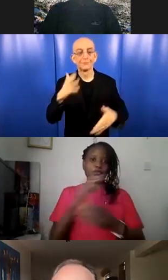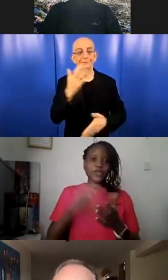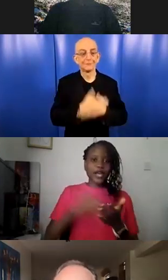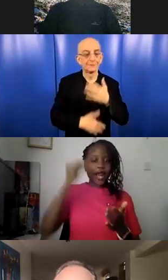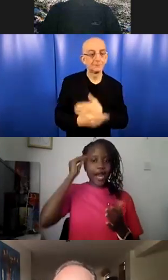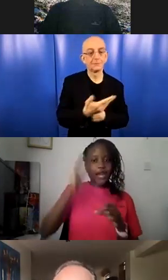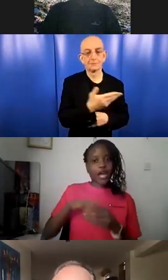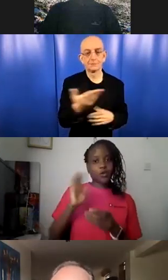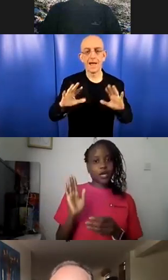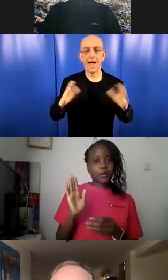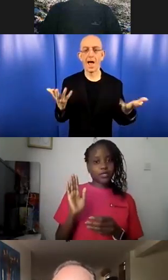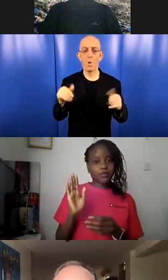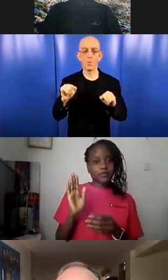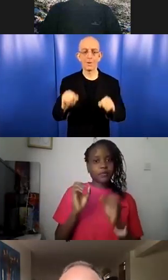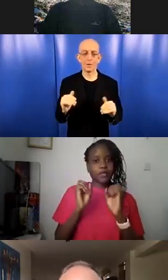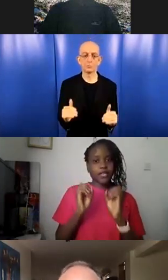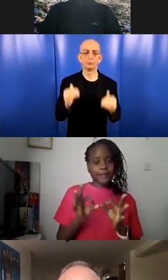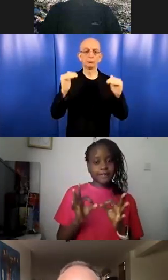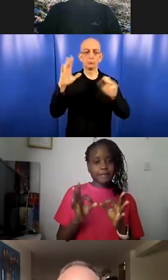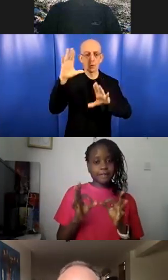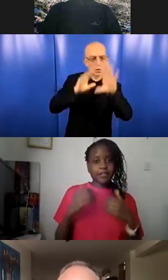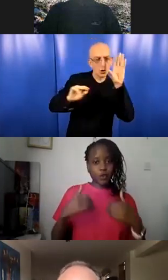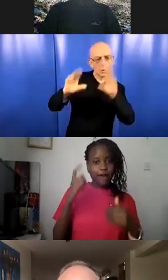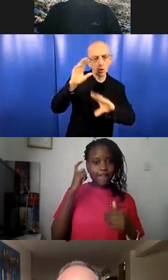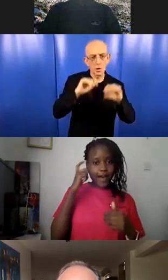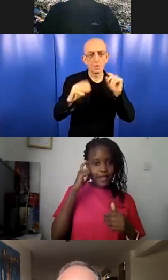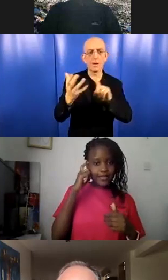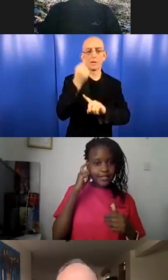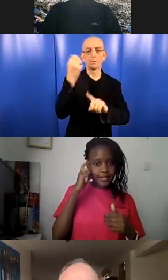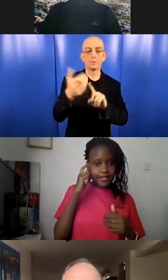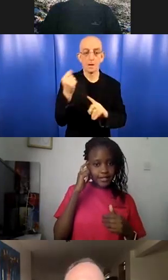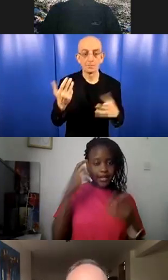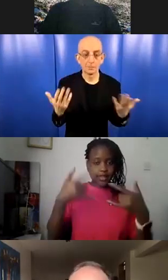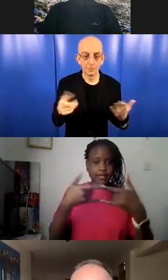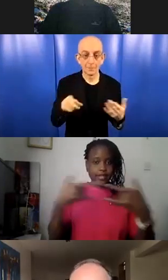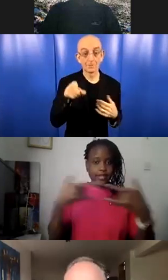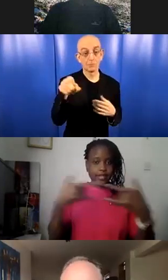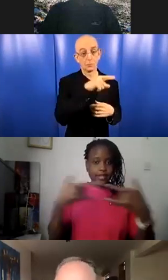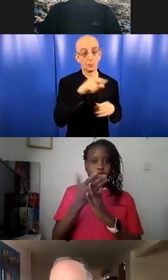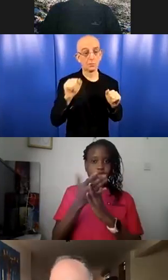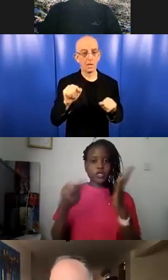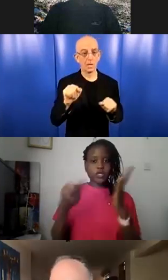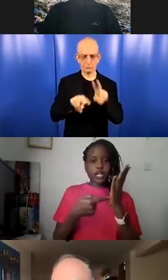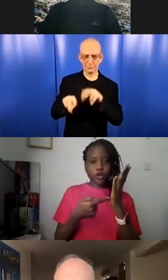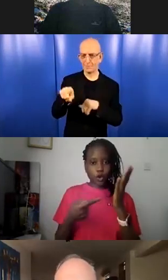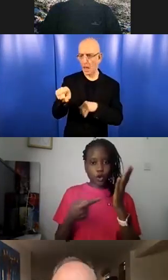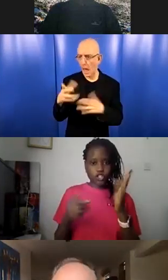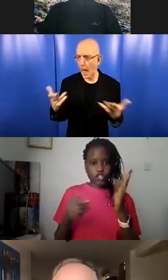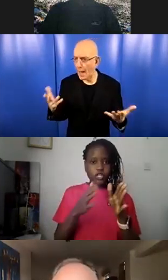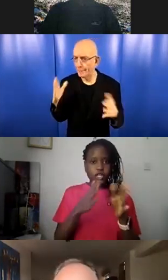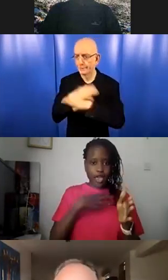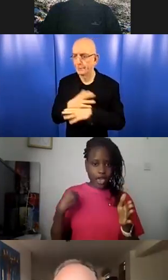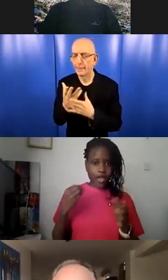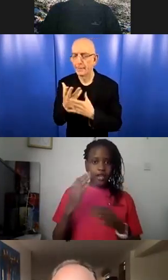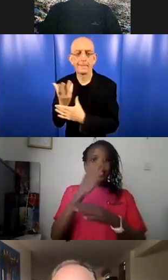it's if you have a sense that there are gaps between technology and improved learning